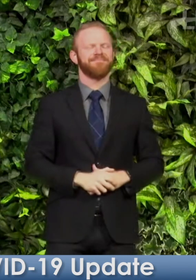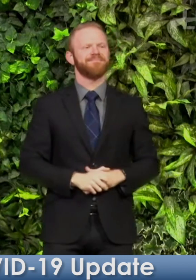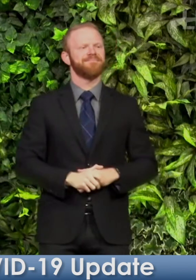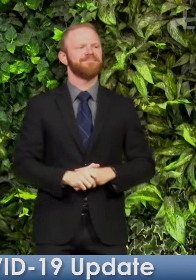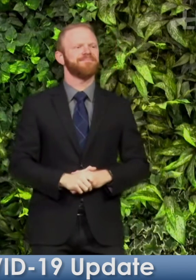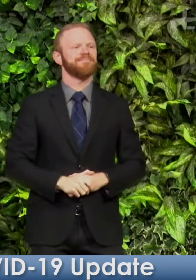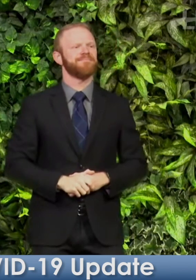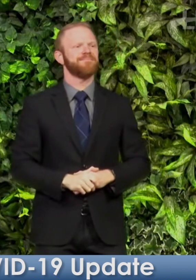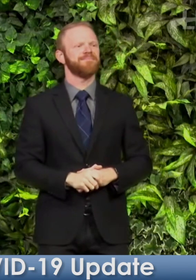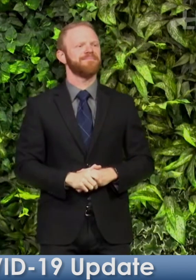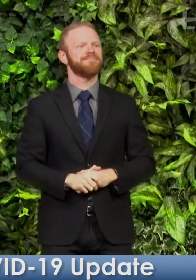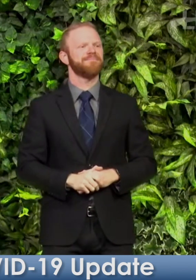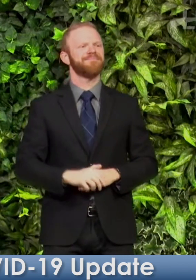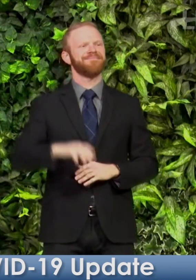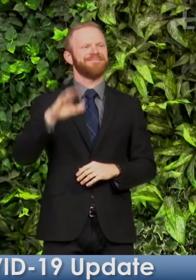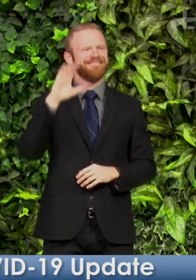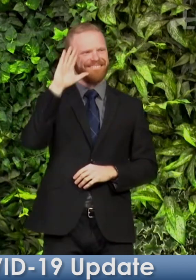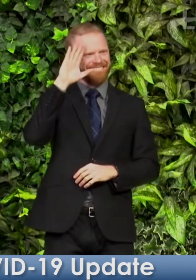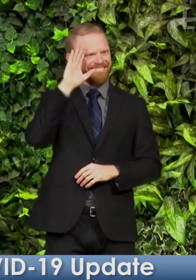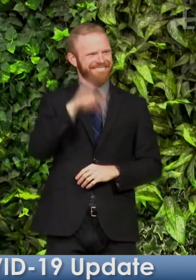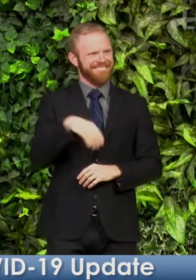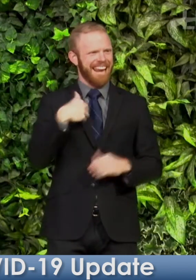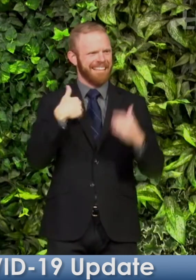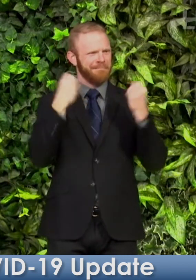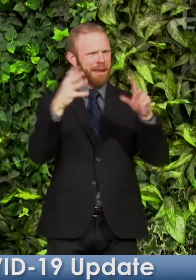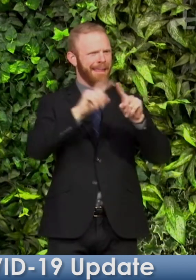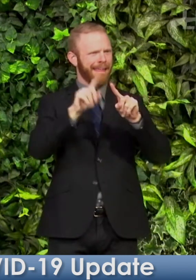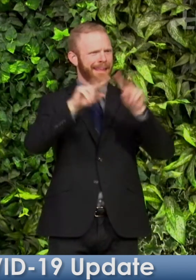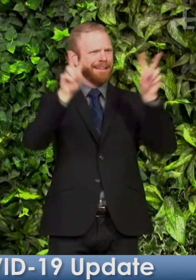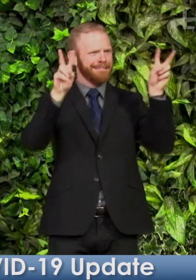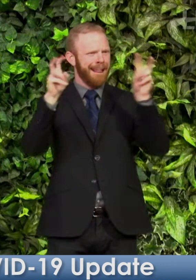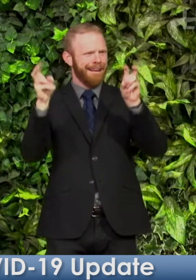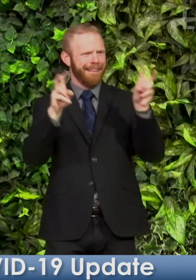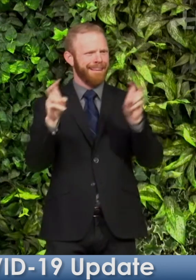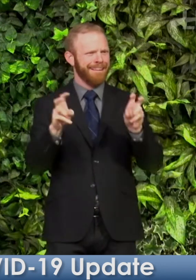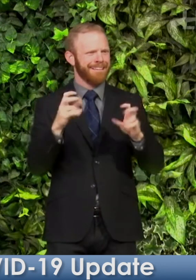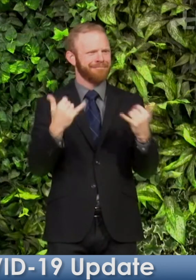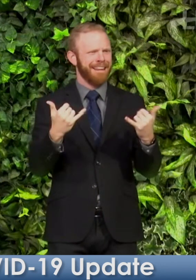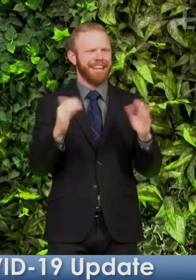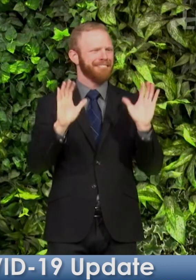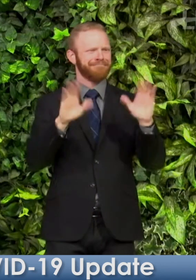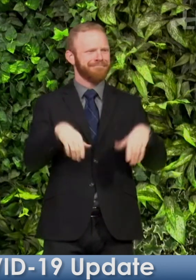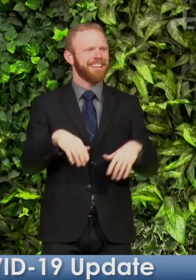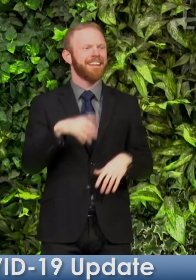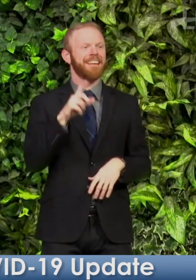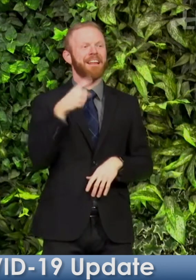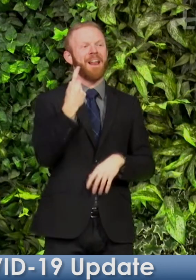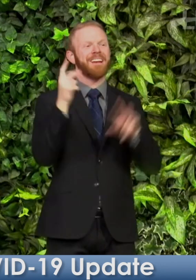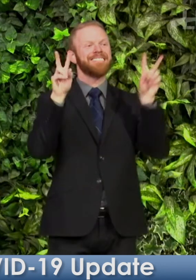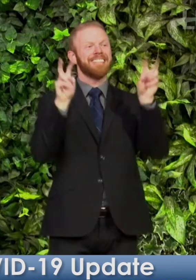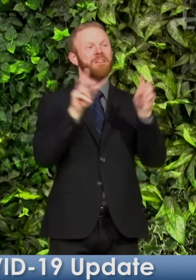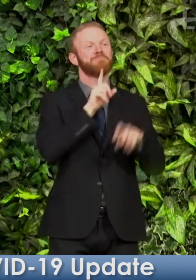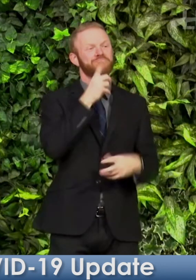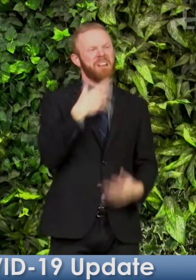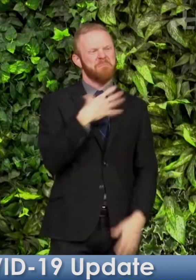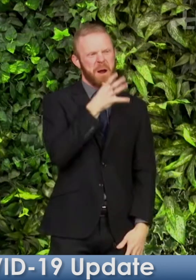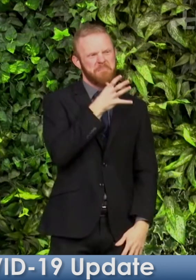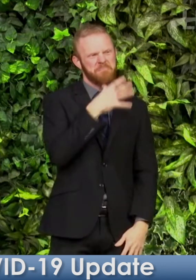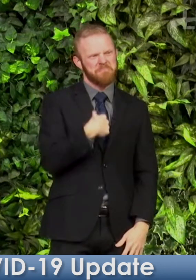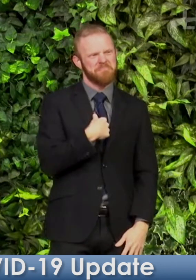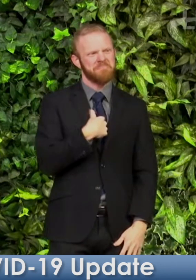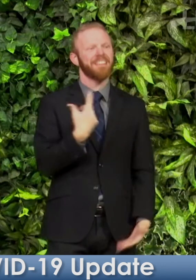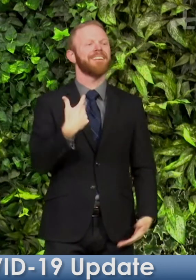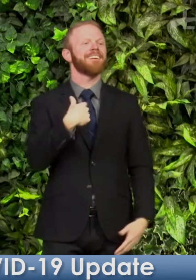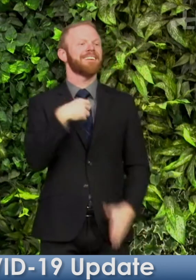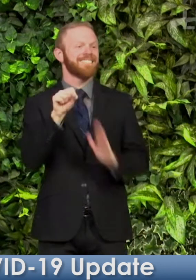I know, I apparently got a lot of titles these days, but one title I do have is Mom, in addition to State Senator, and so I want to thank